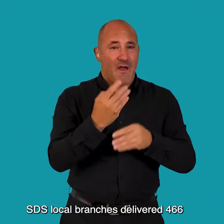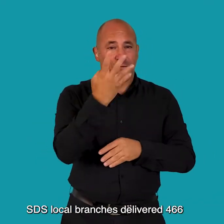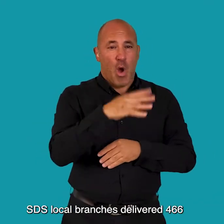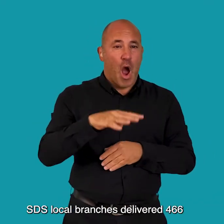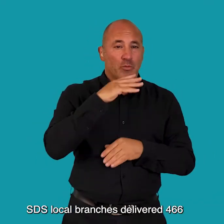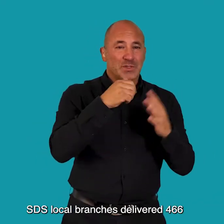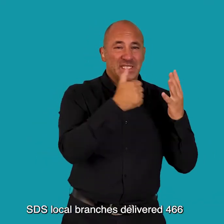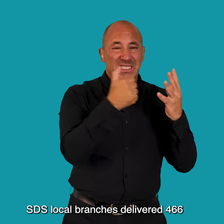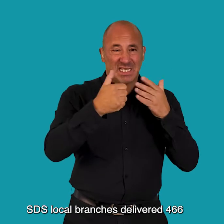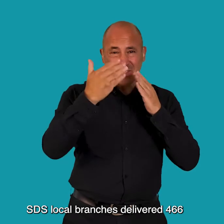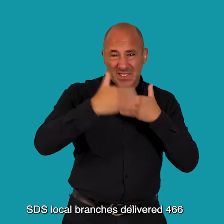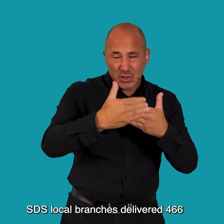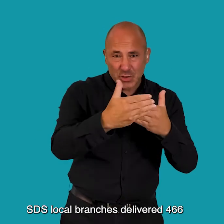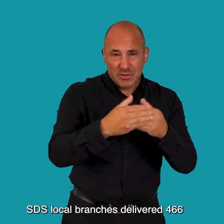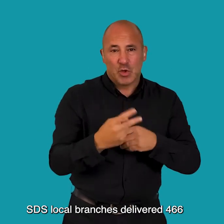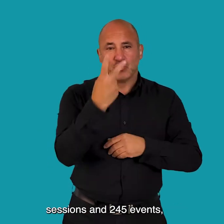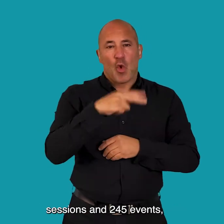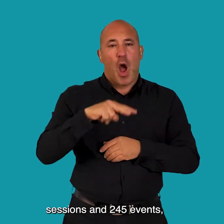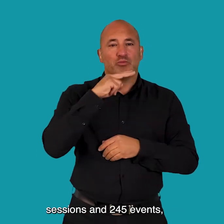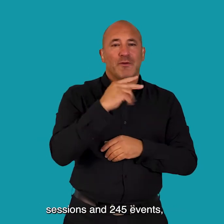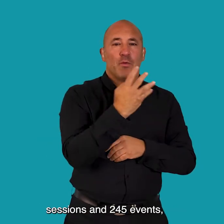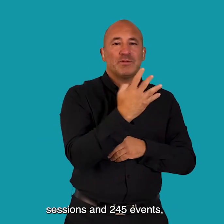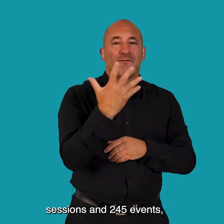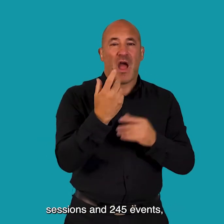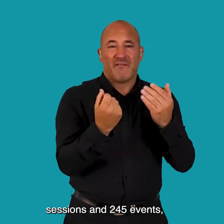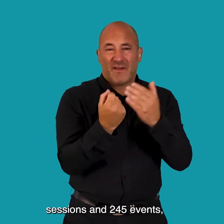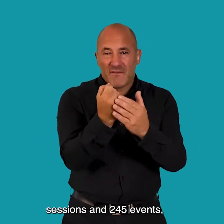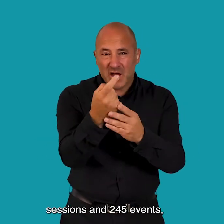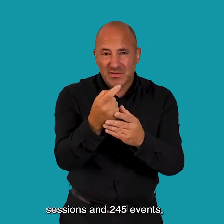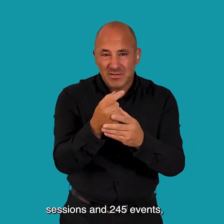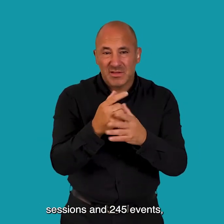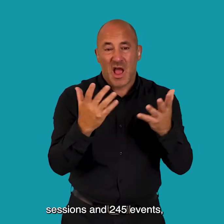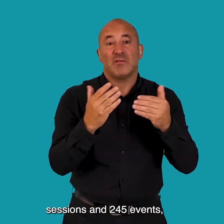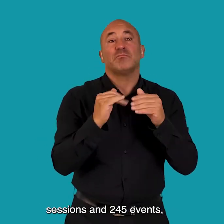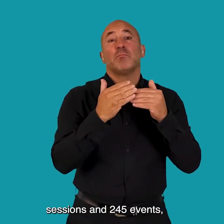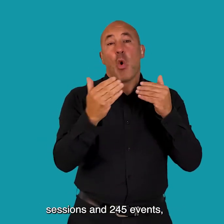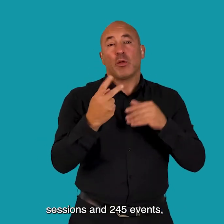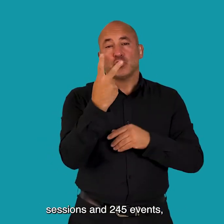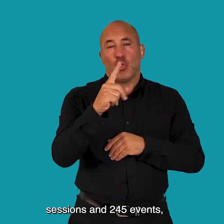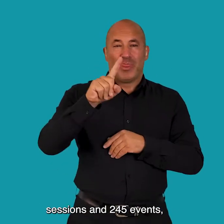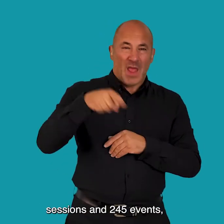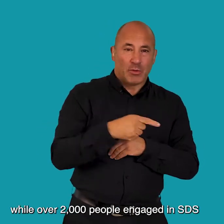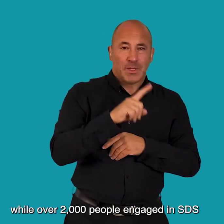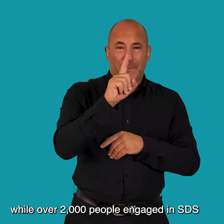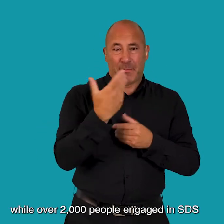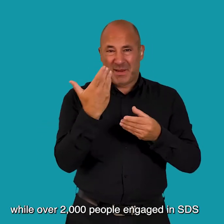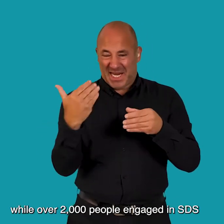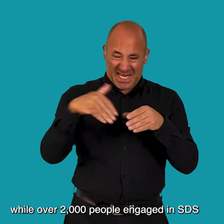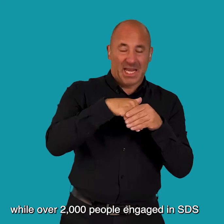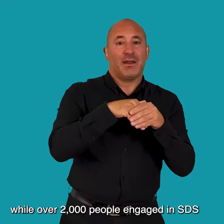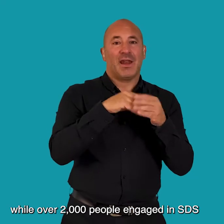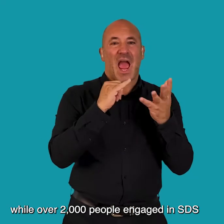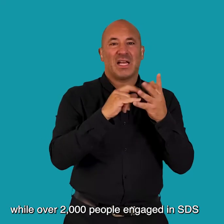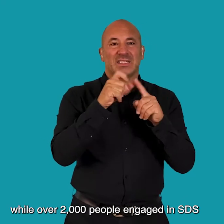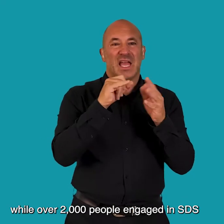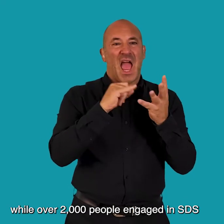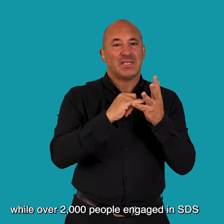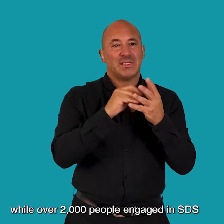delivered 466 sessions and 245 events, while over 2,000 people engaged